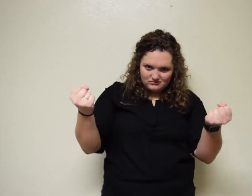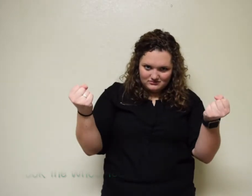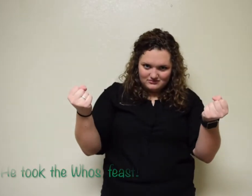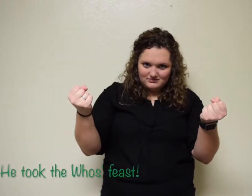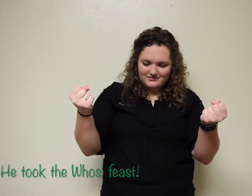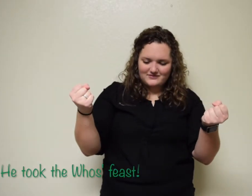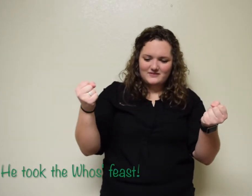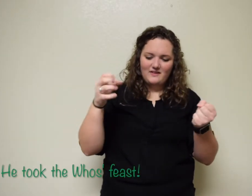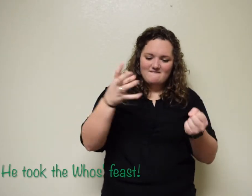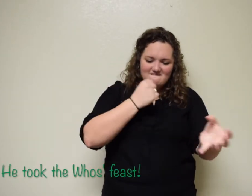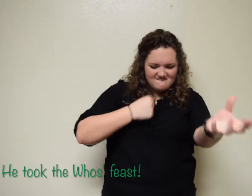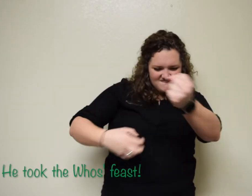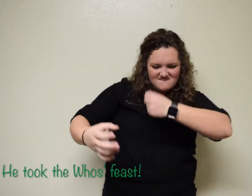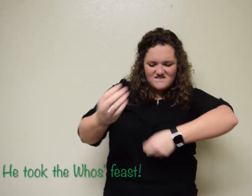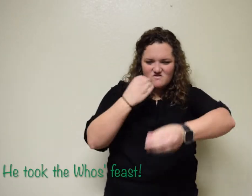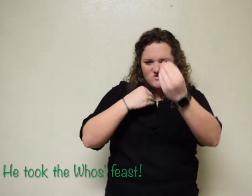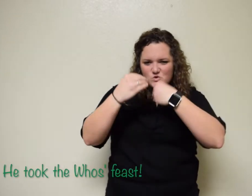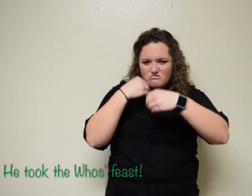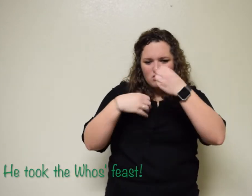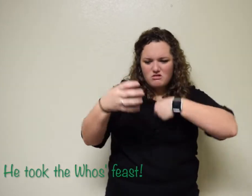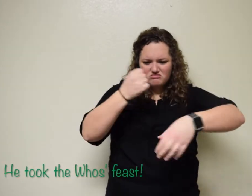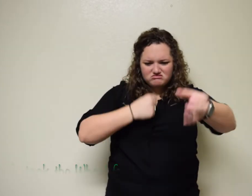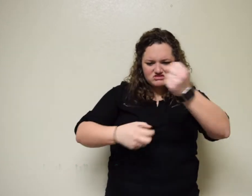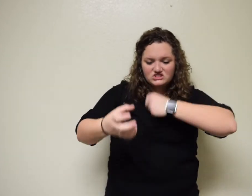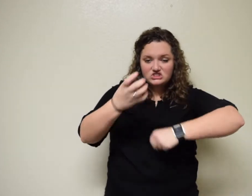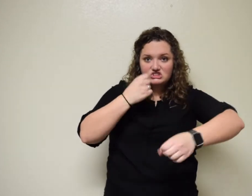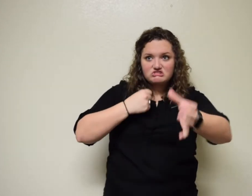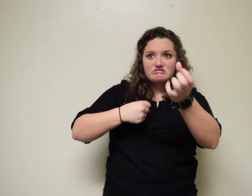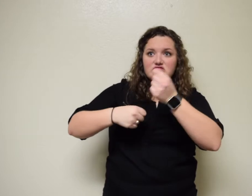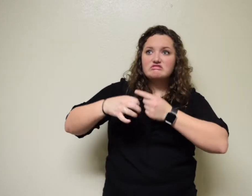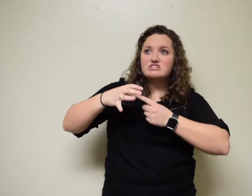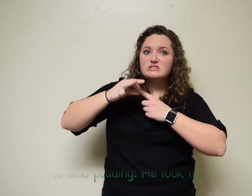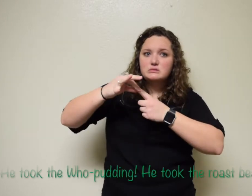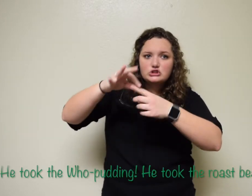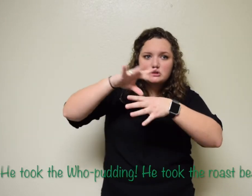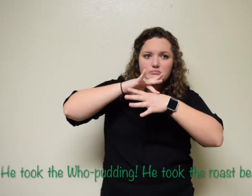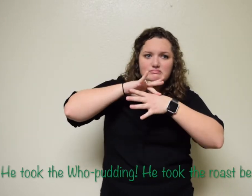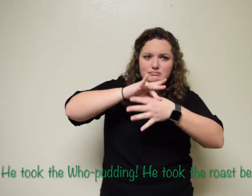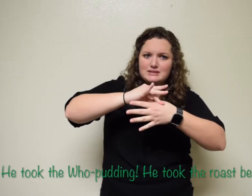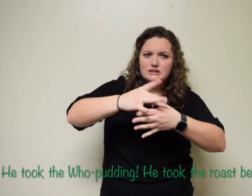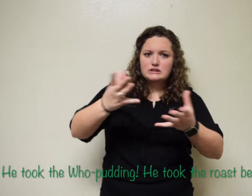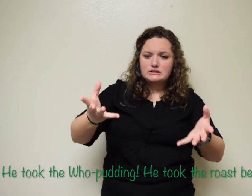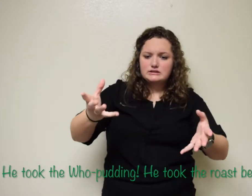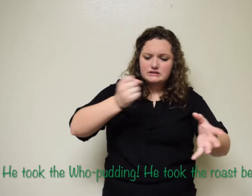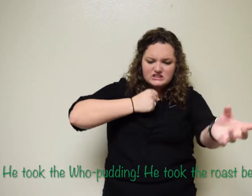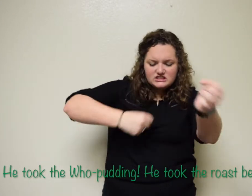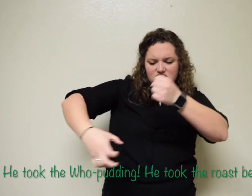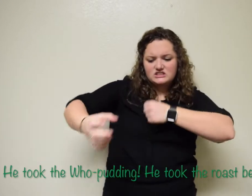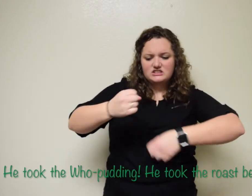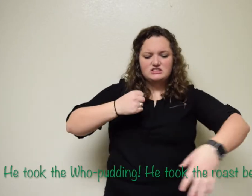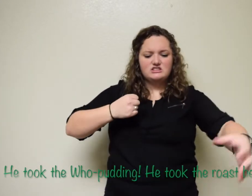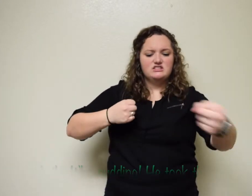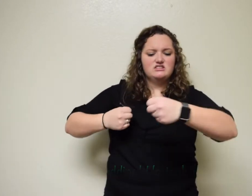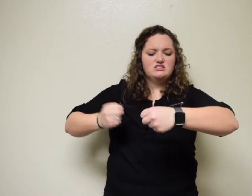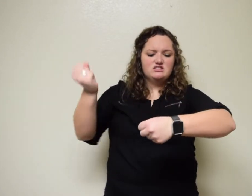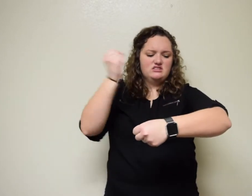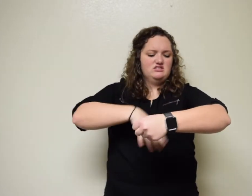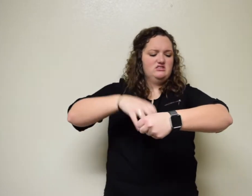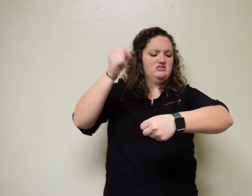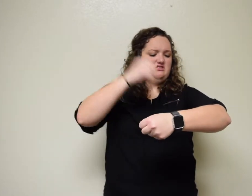he took the who pudding he took the roast beast he cleaned